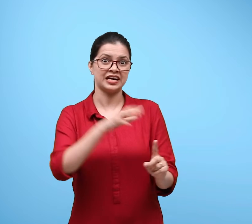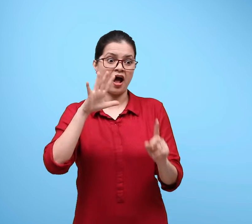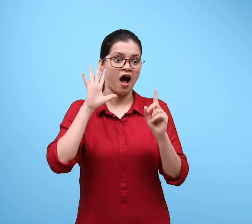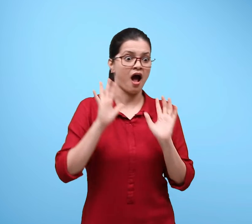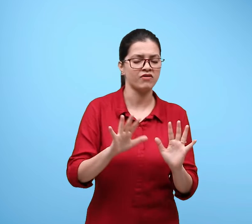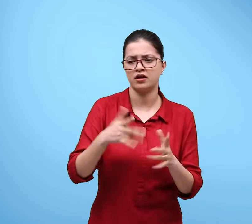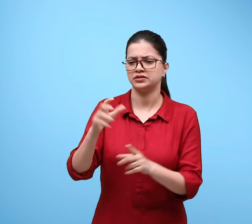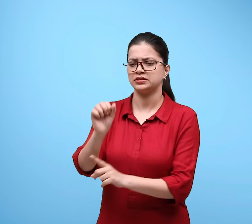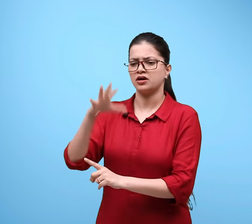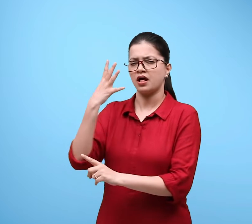luster.